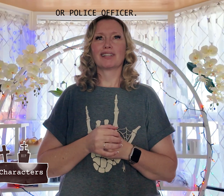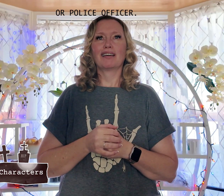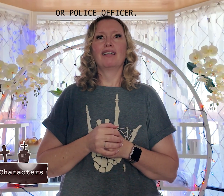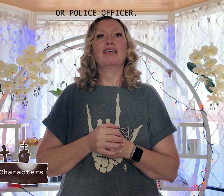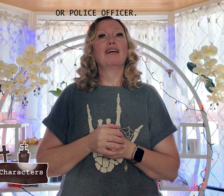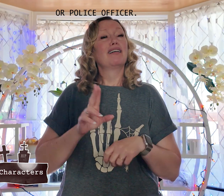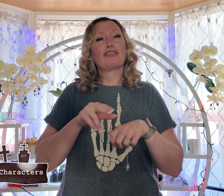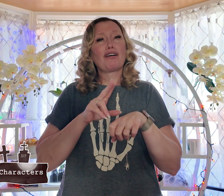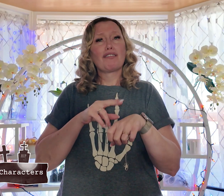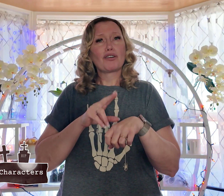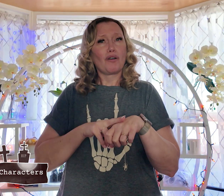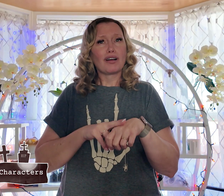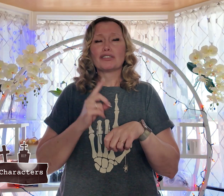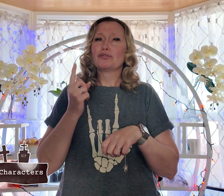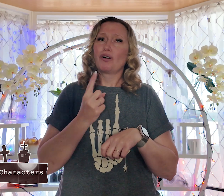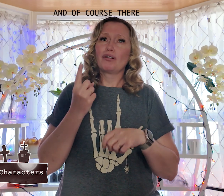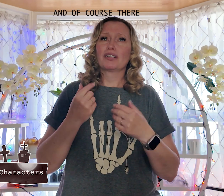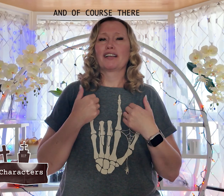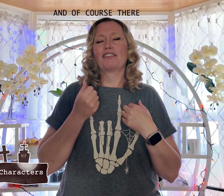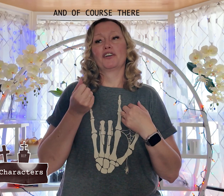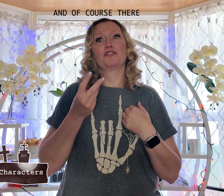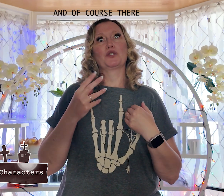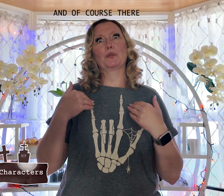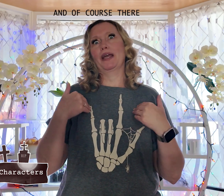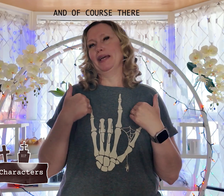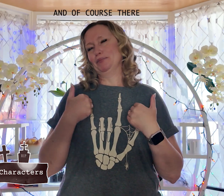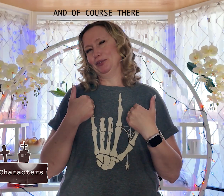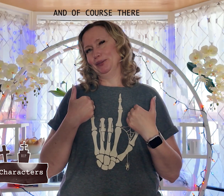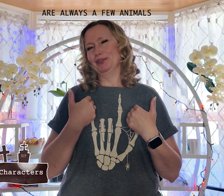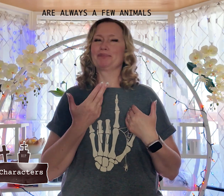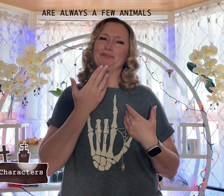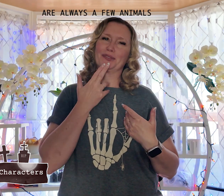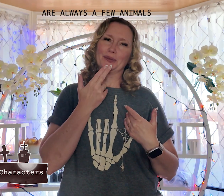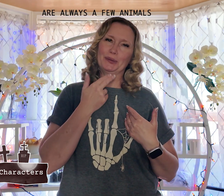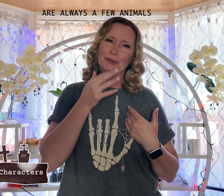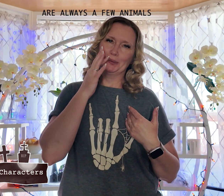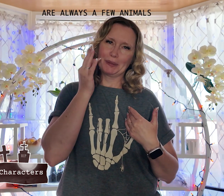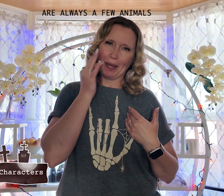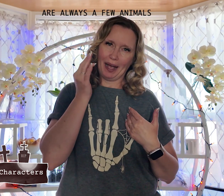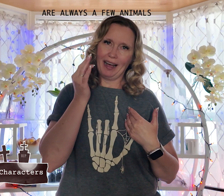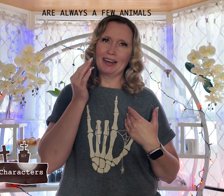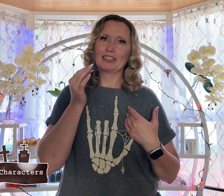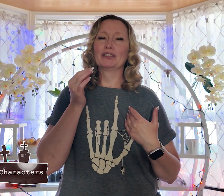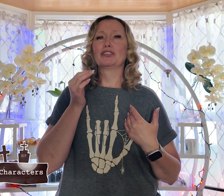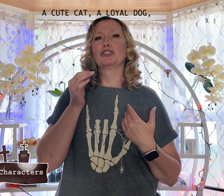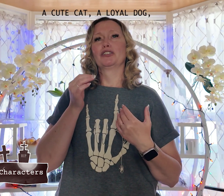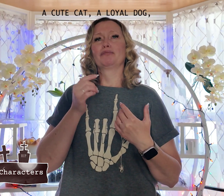police officer. And of course there are always a few animals. A